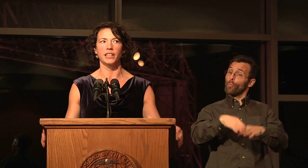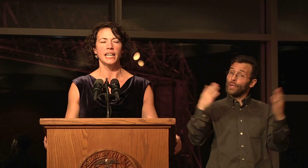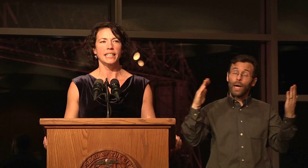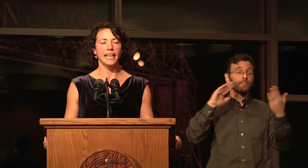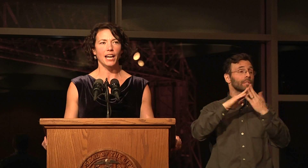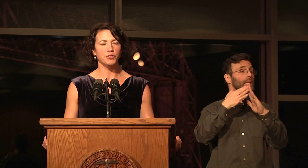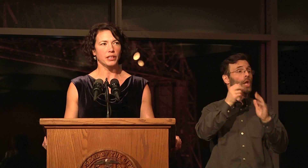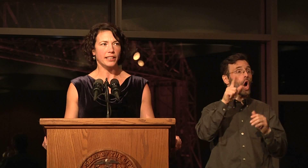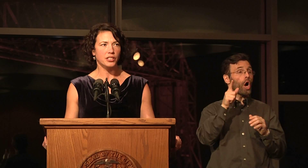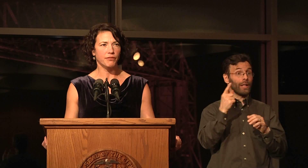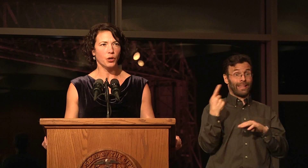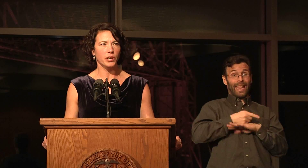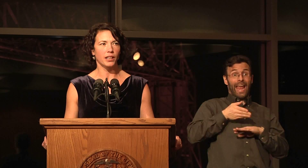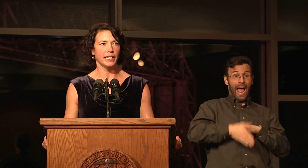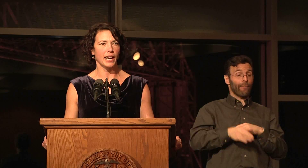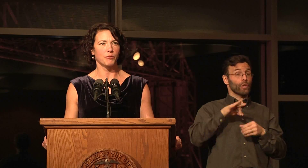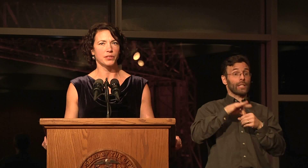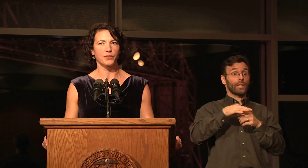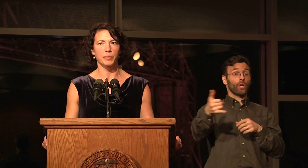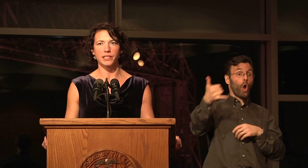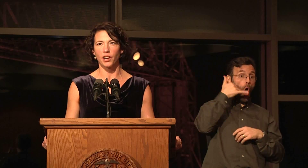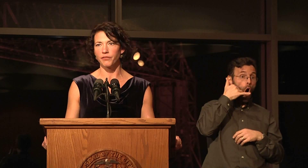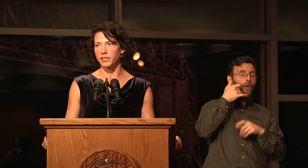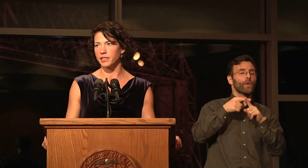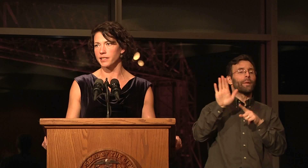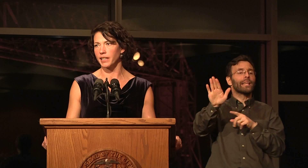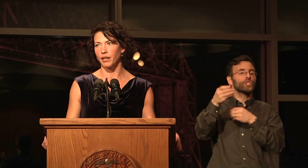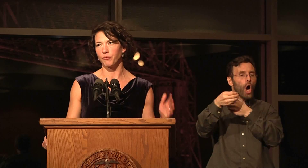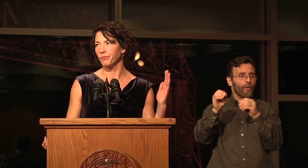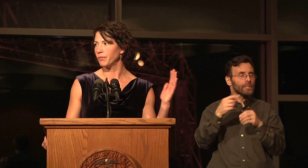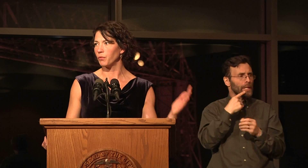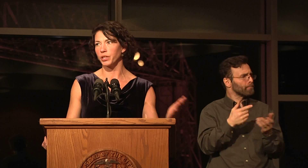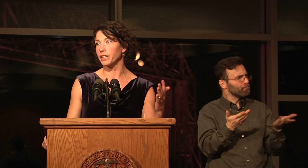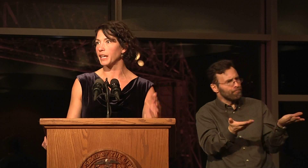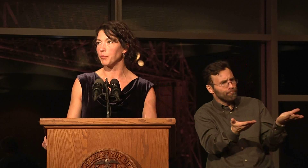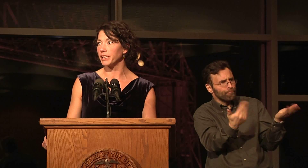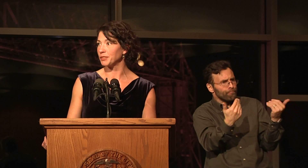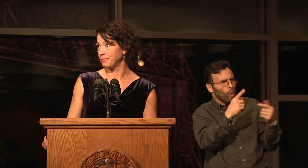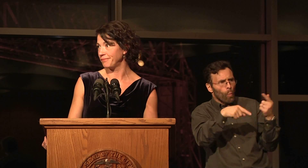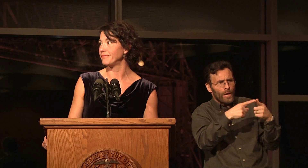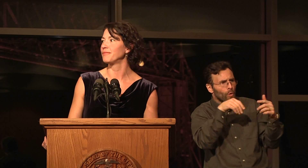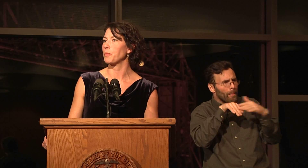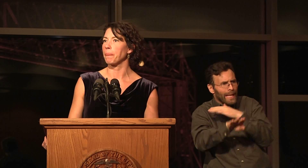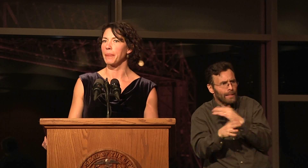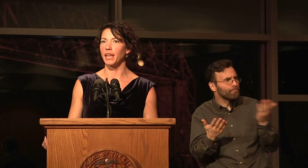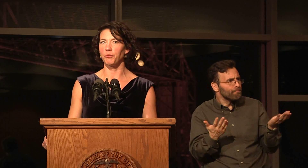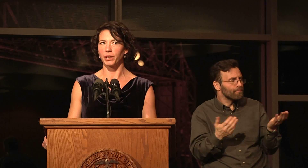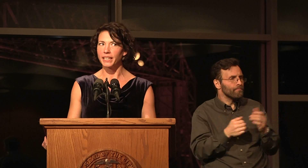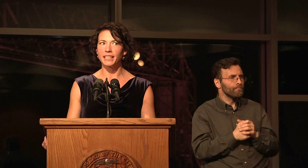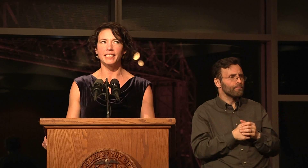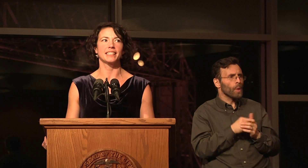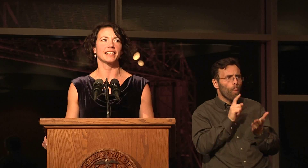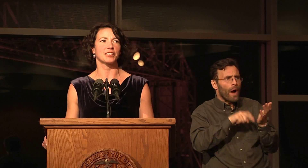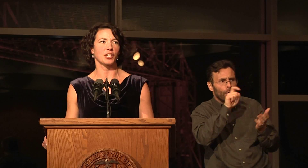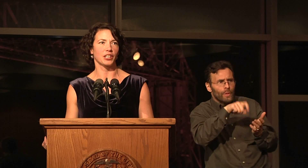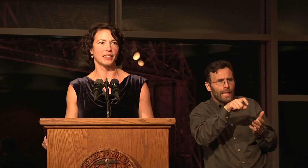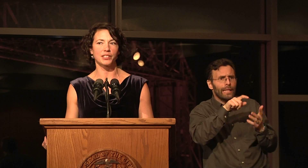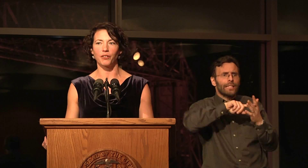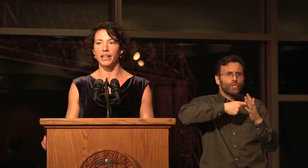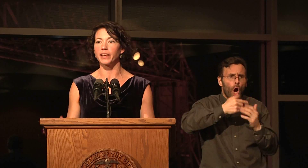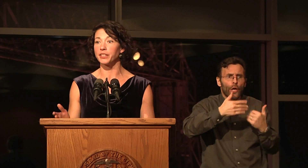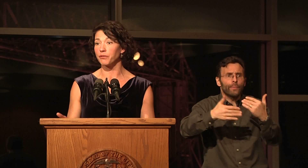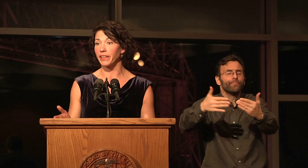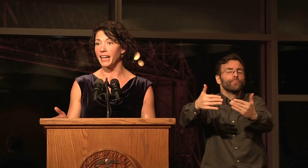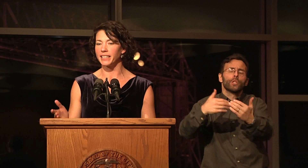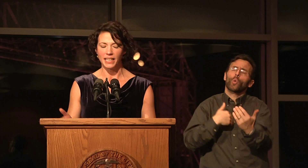Hall the day after election. The phone call I got was from his office to say, when are you coming in? And what do you need to get started?